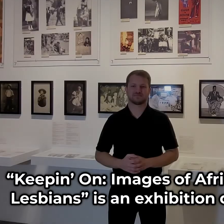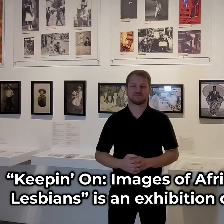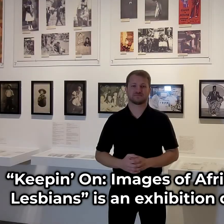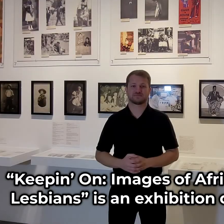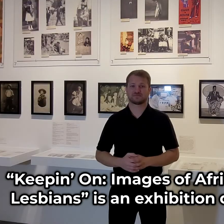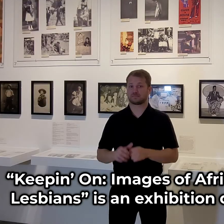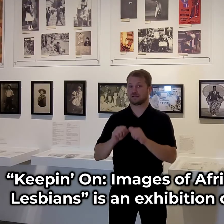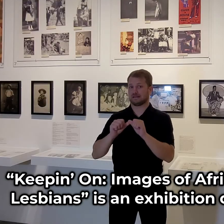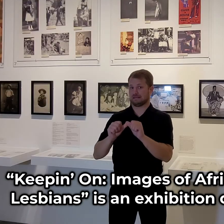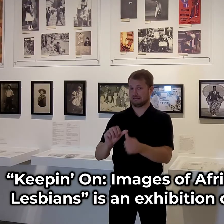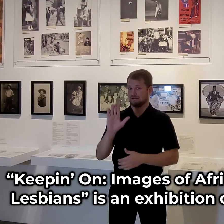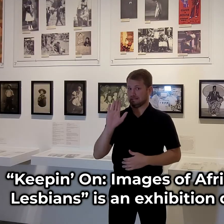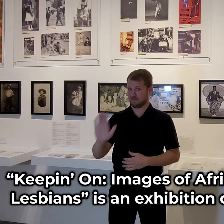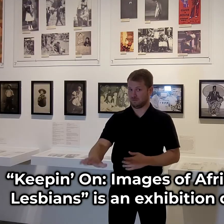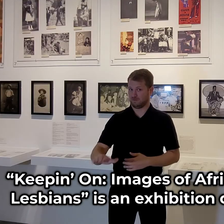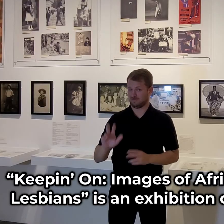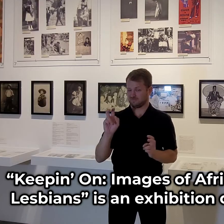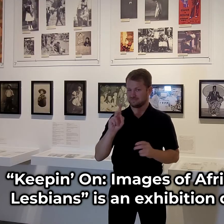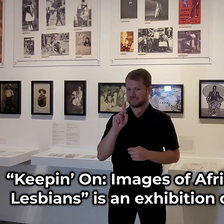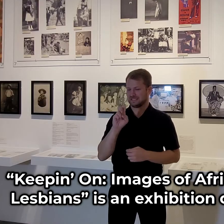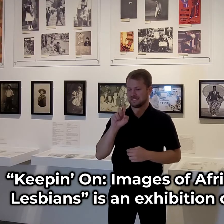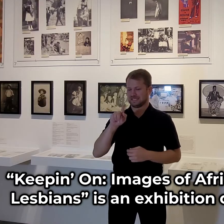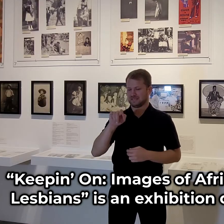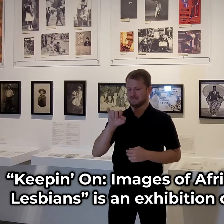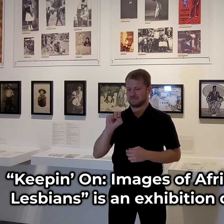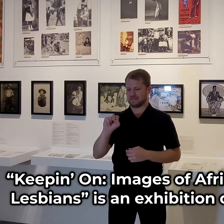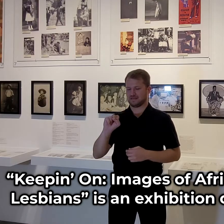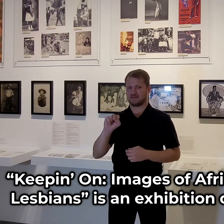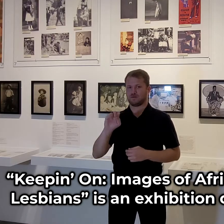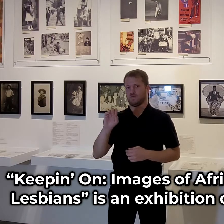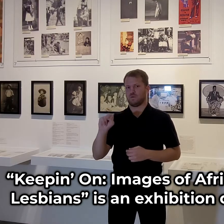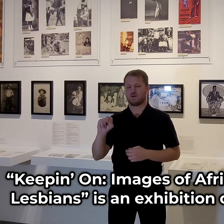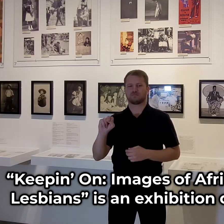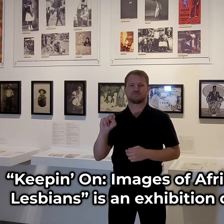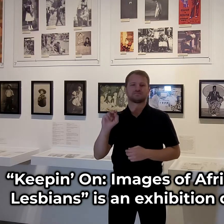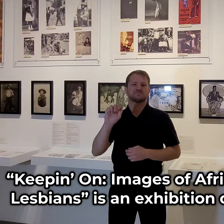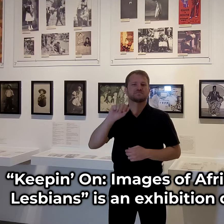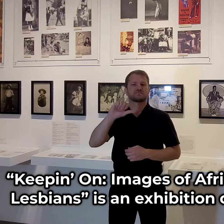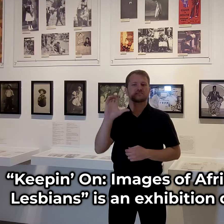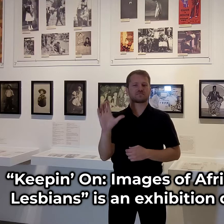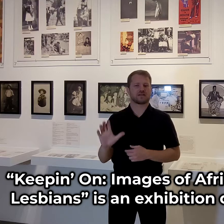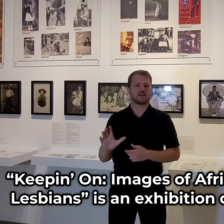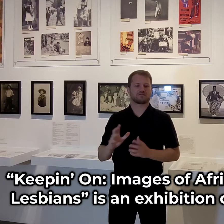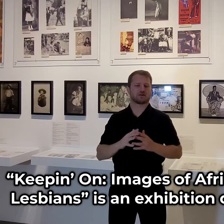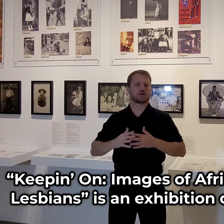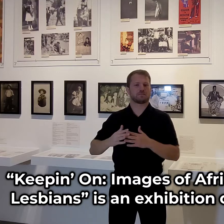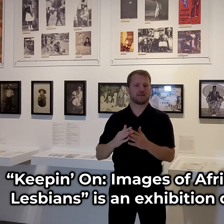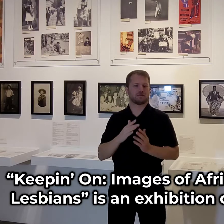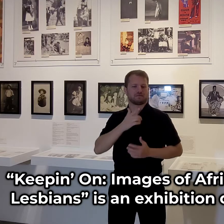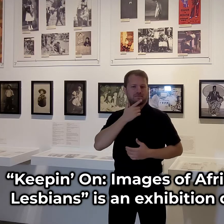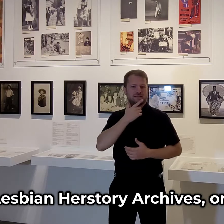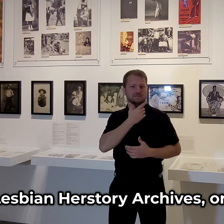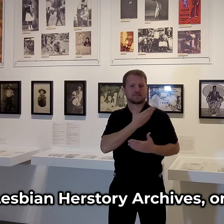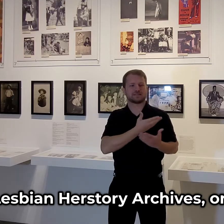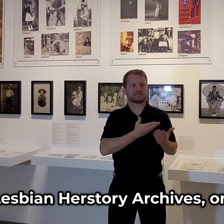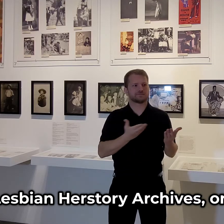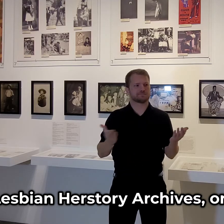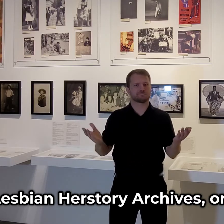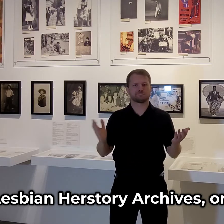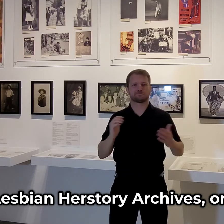Keepin' On, Images of African American Lesbians is an exhibition co-curated by Lesbian Her Story